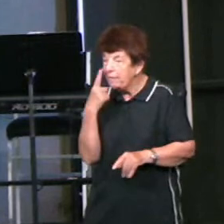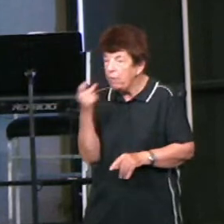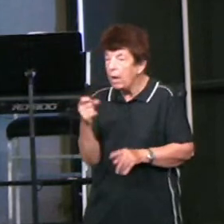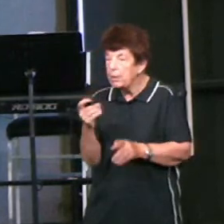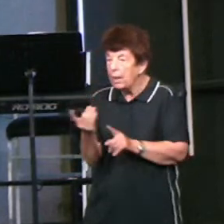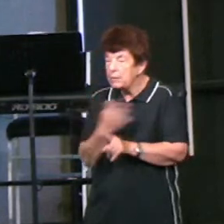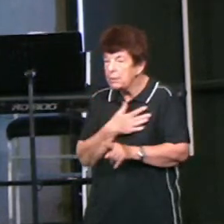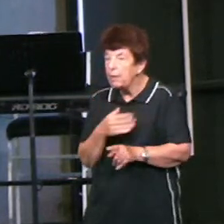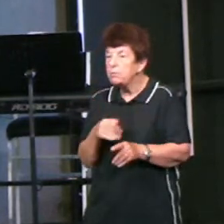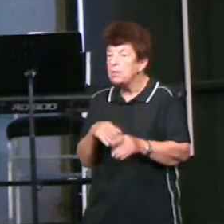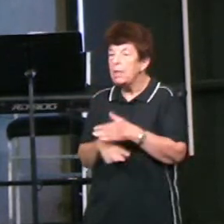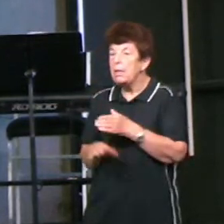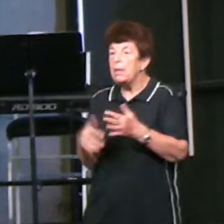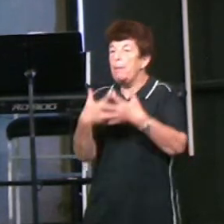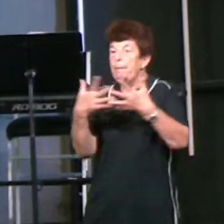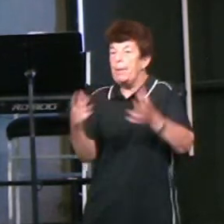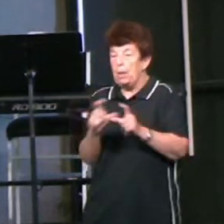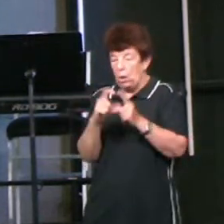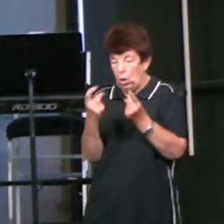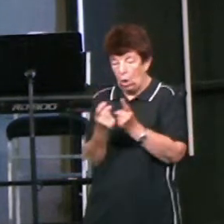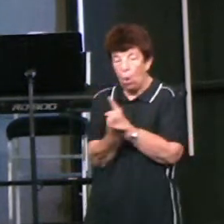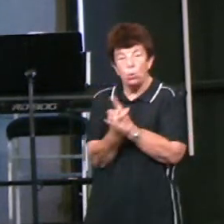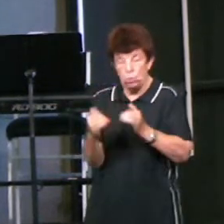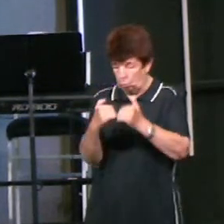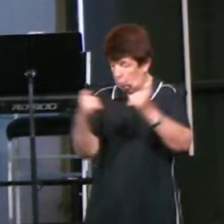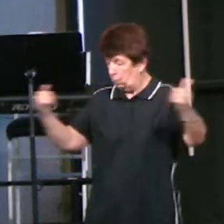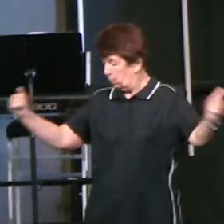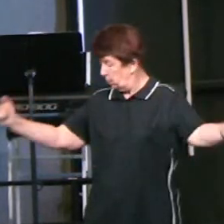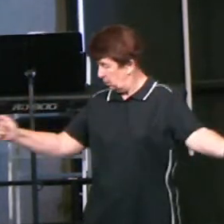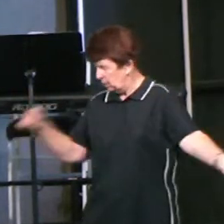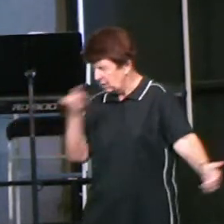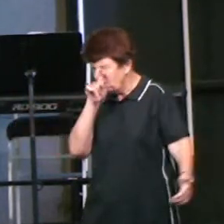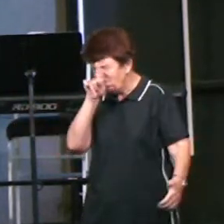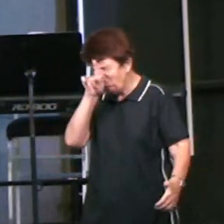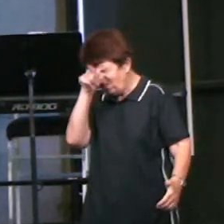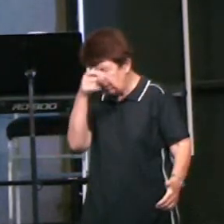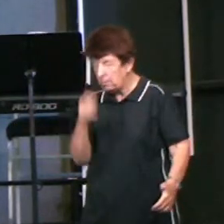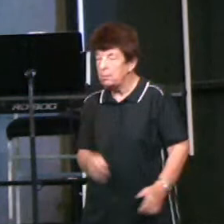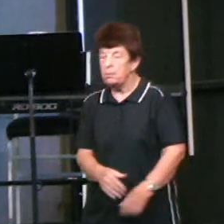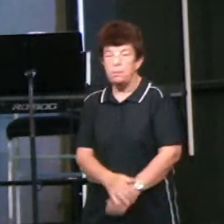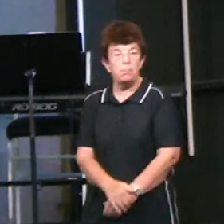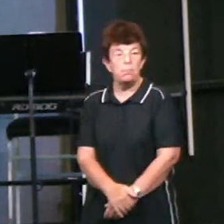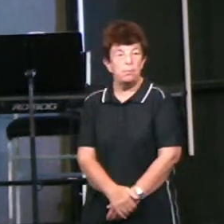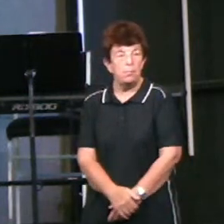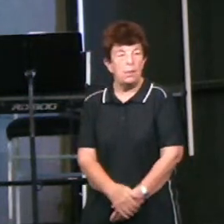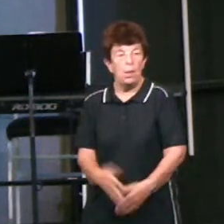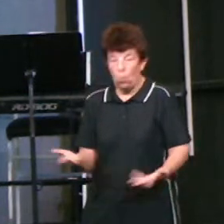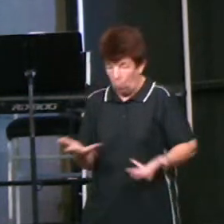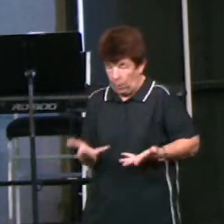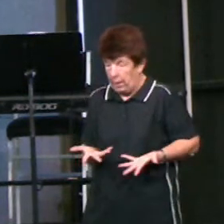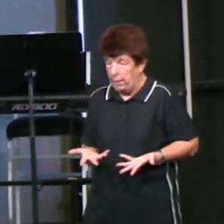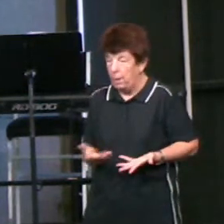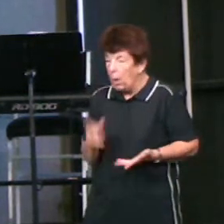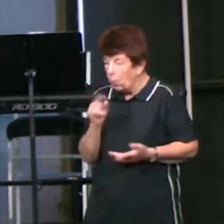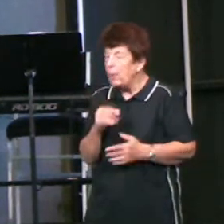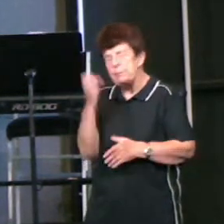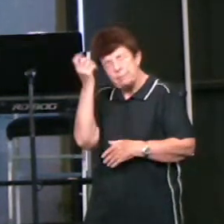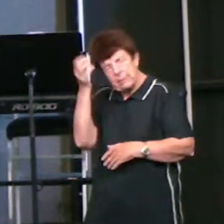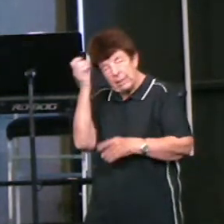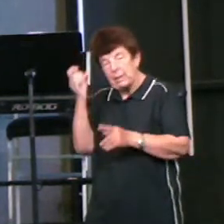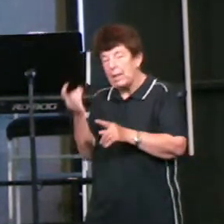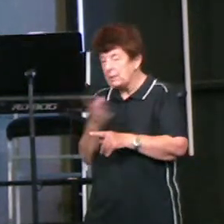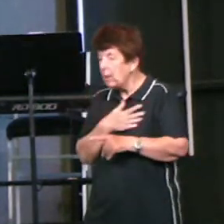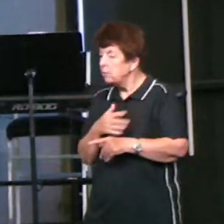ourselves in just as big a cultural separation, a cultural difference, whereby we consider